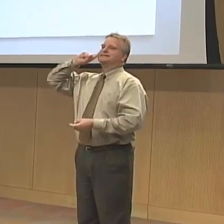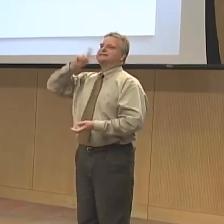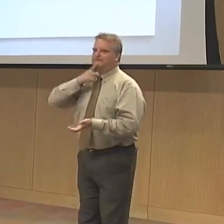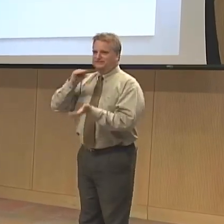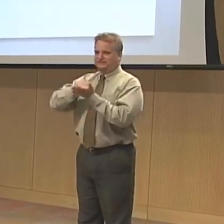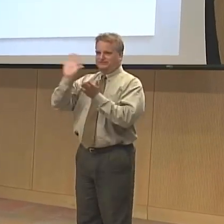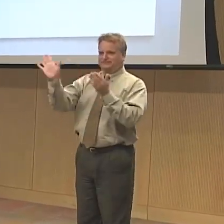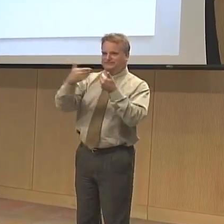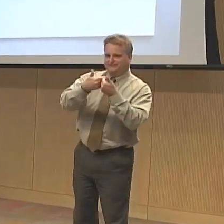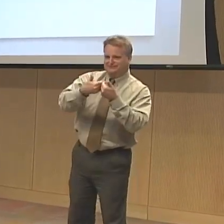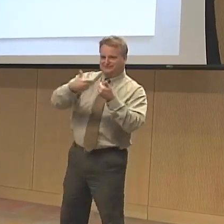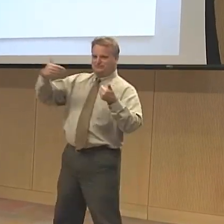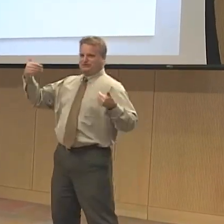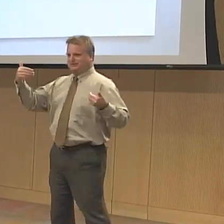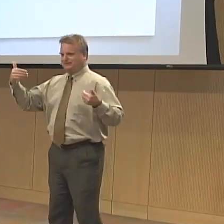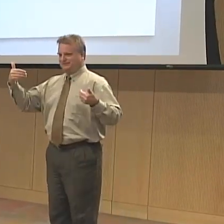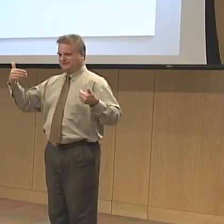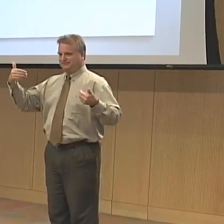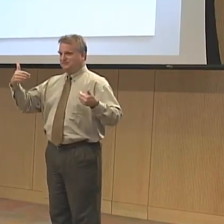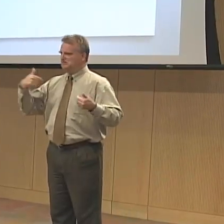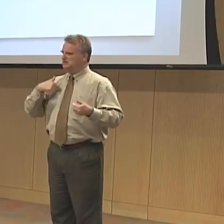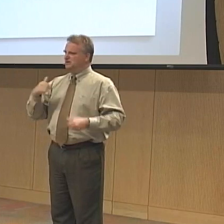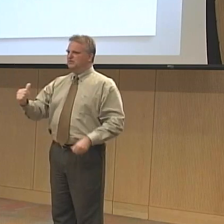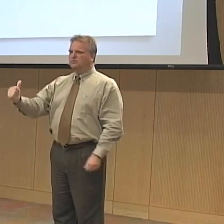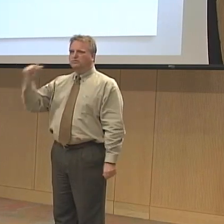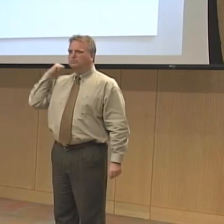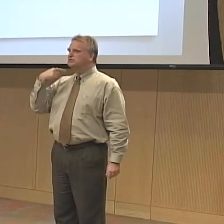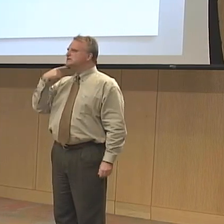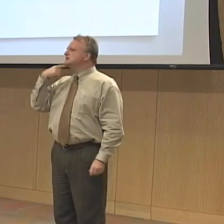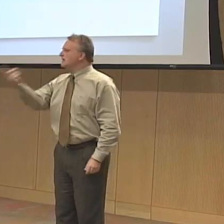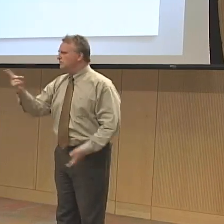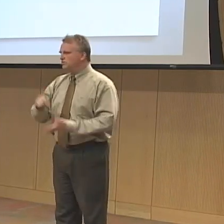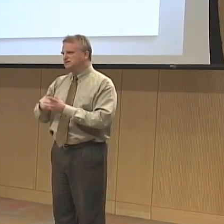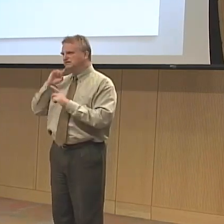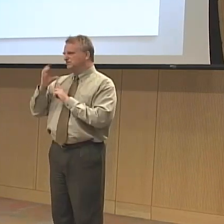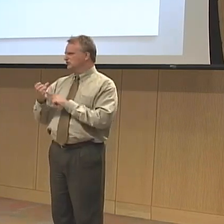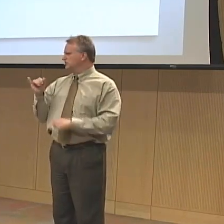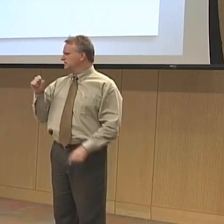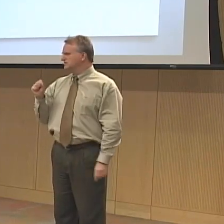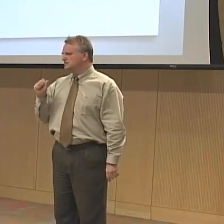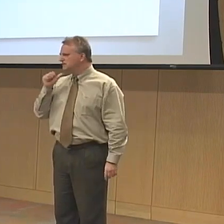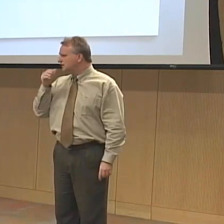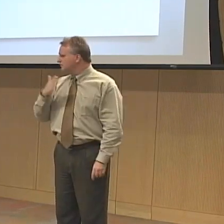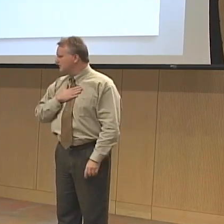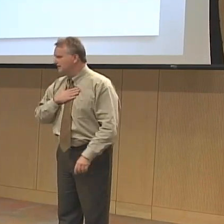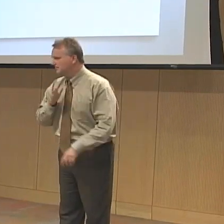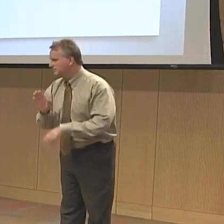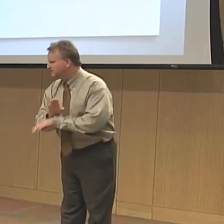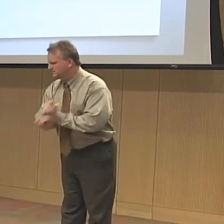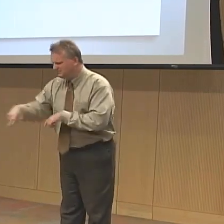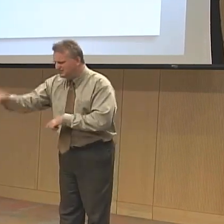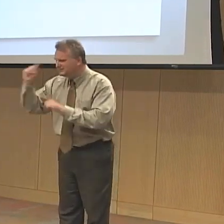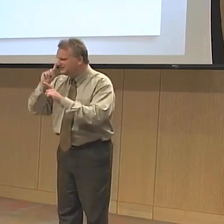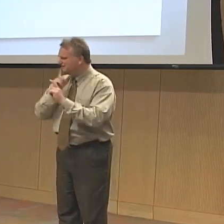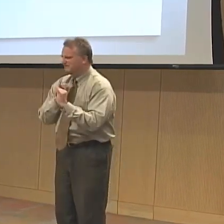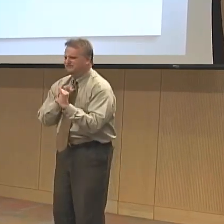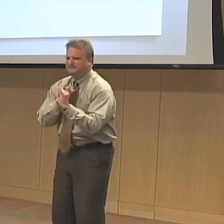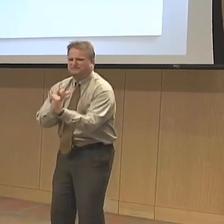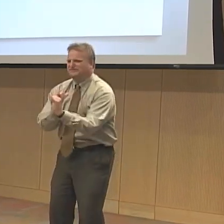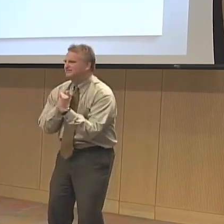students, separate from hearing students. I would not tell them what deaf culture is. That's not my business. They are deaf just like me,